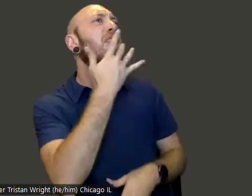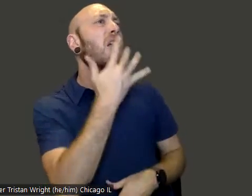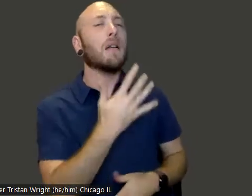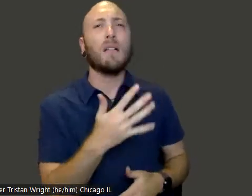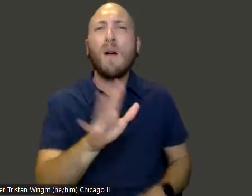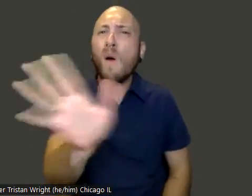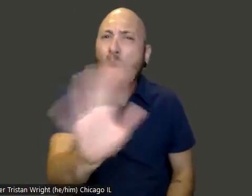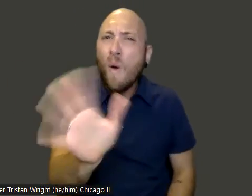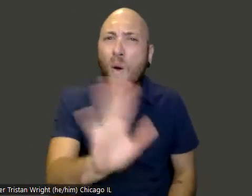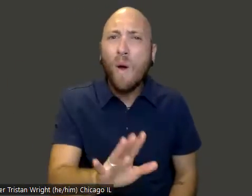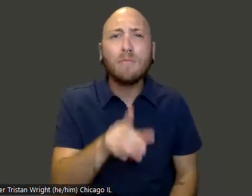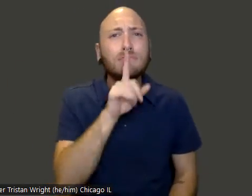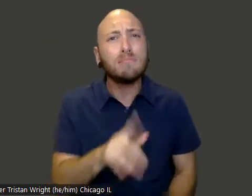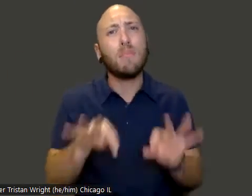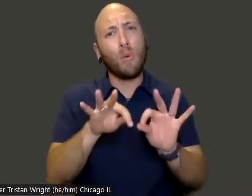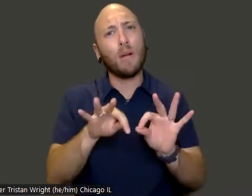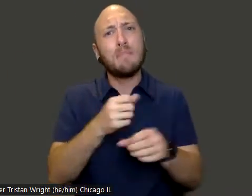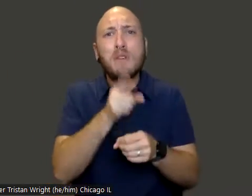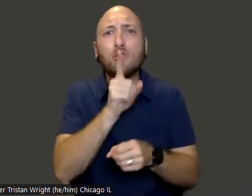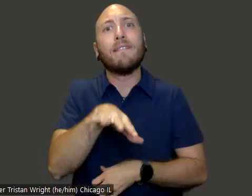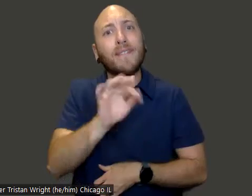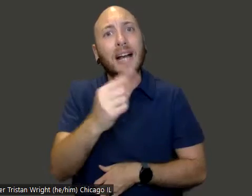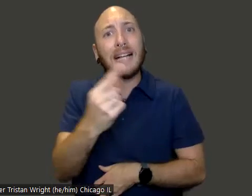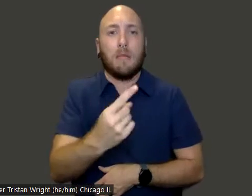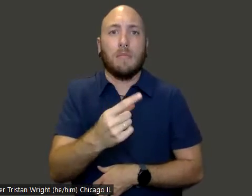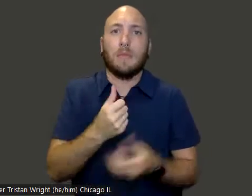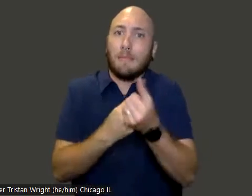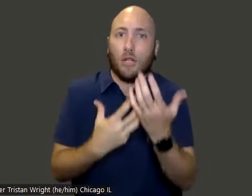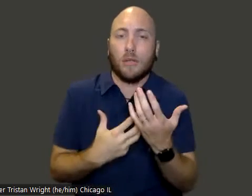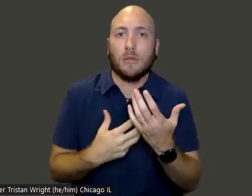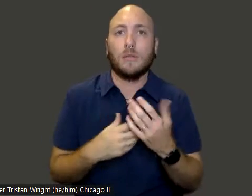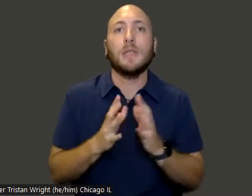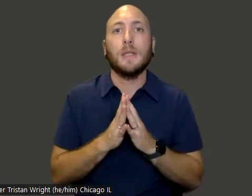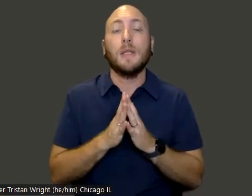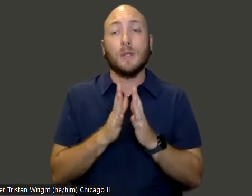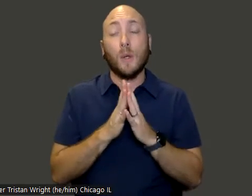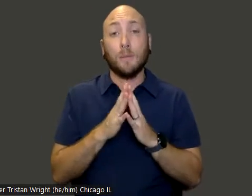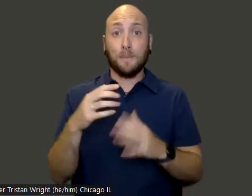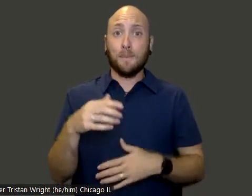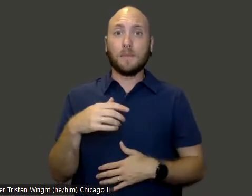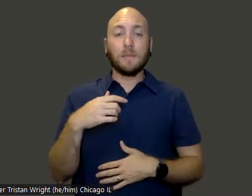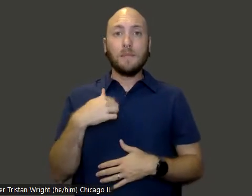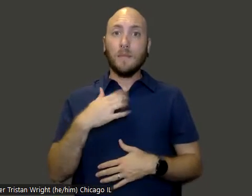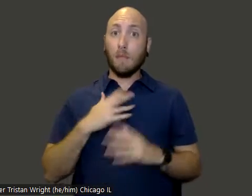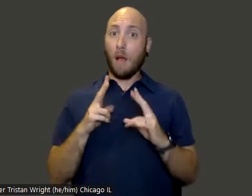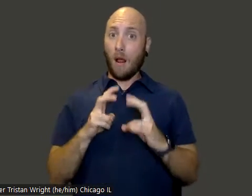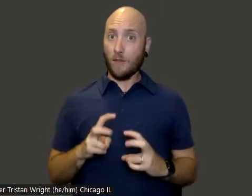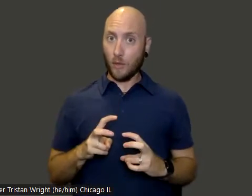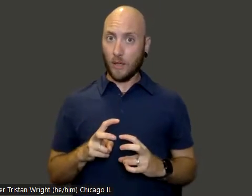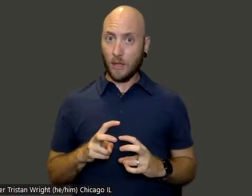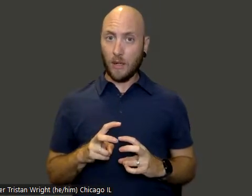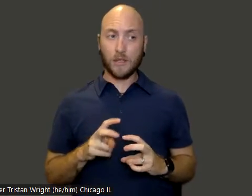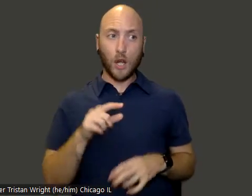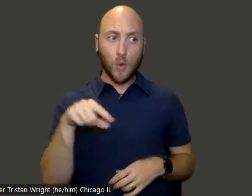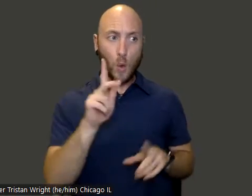That inventory process where I get to look at who they are and what they did to me and how it affects me,